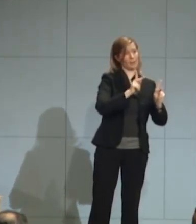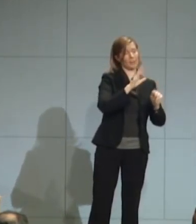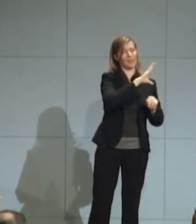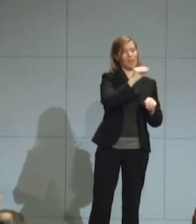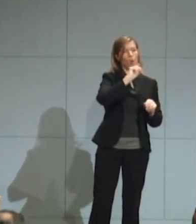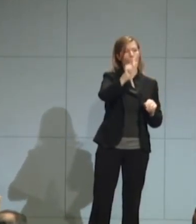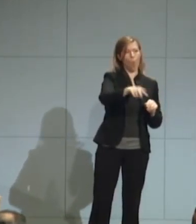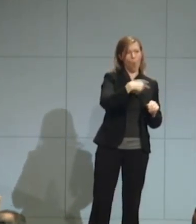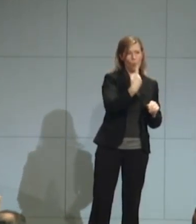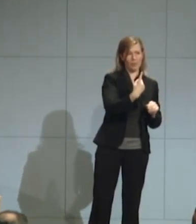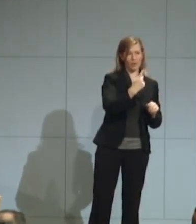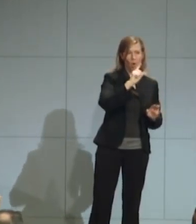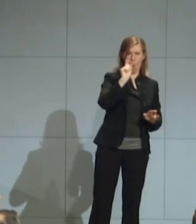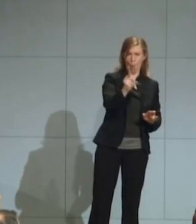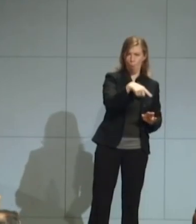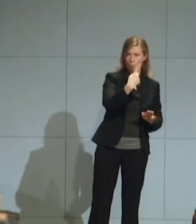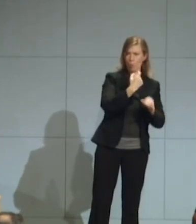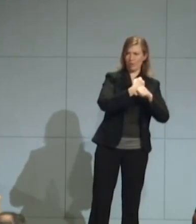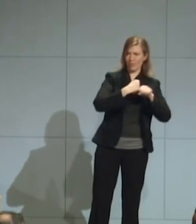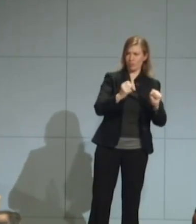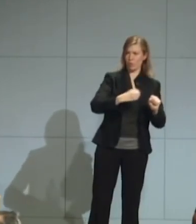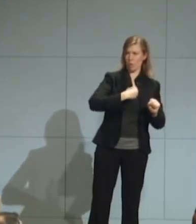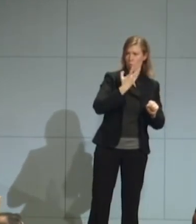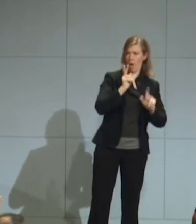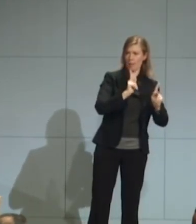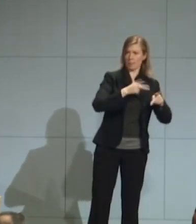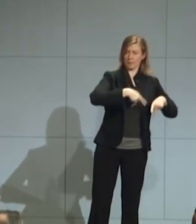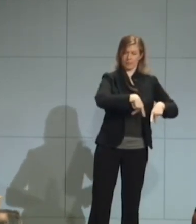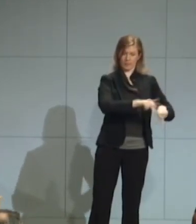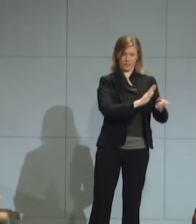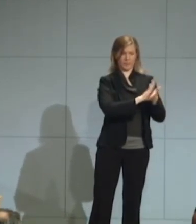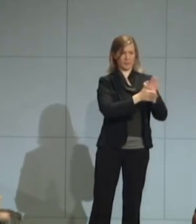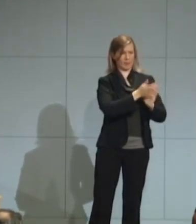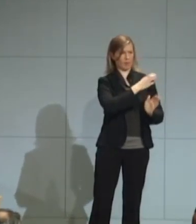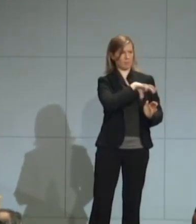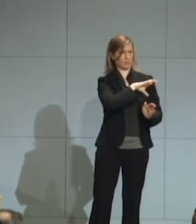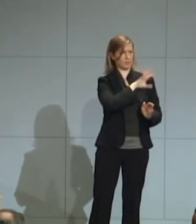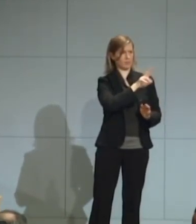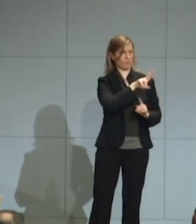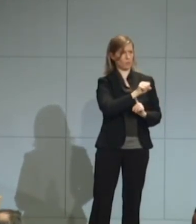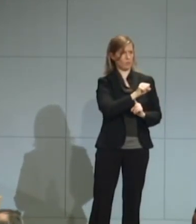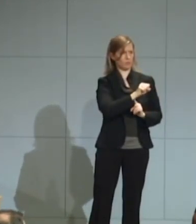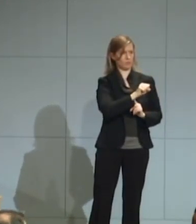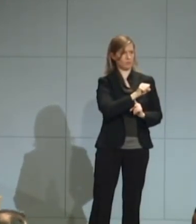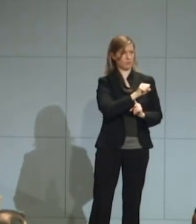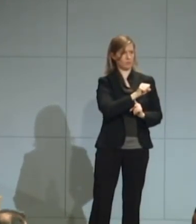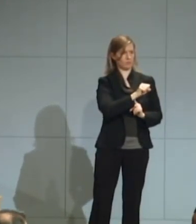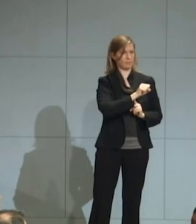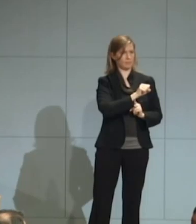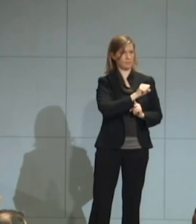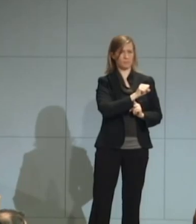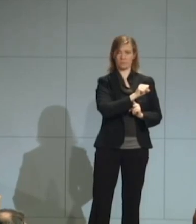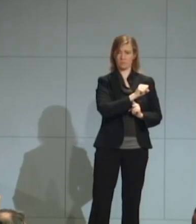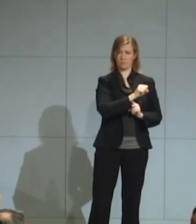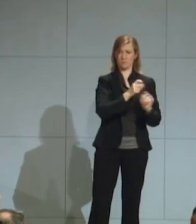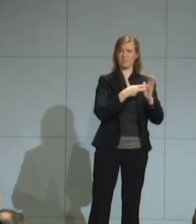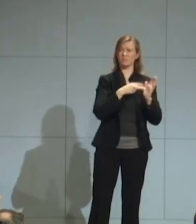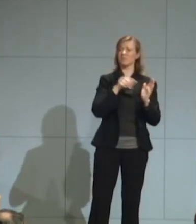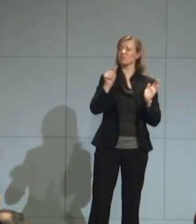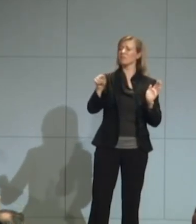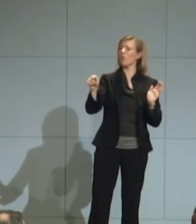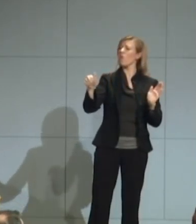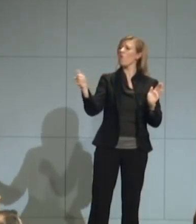from continuing on its way. So if you roll a rock down a hill, it's going to keep going until the hill ends or it runs into a wall